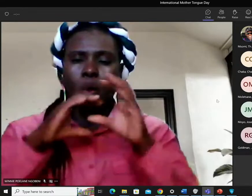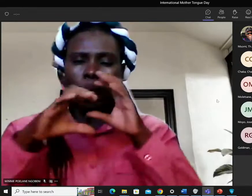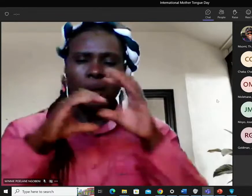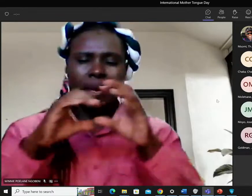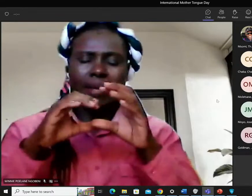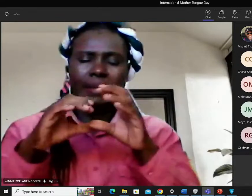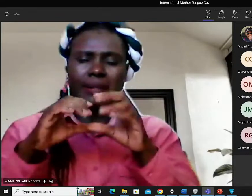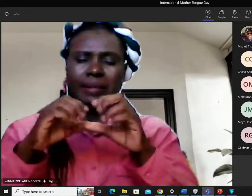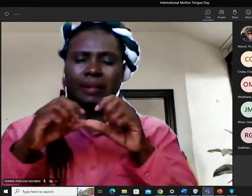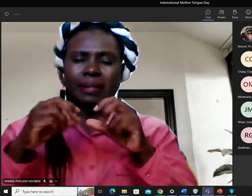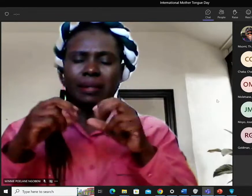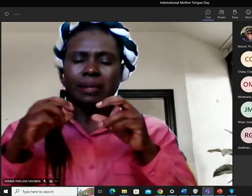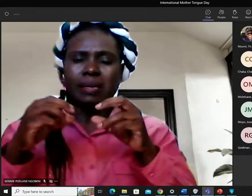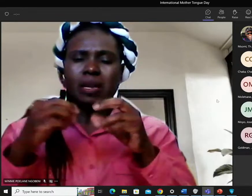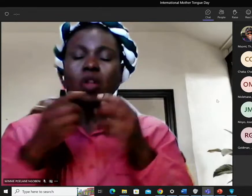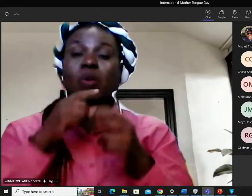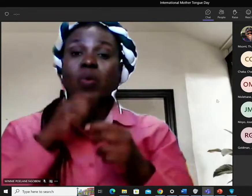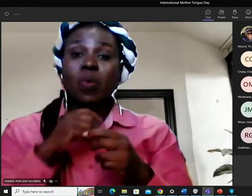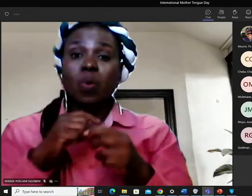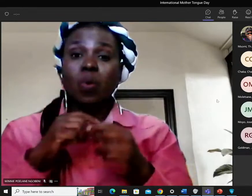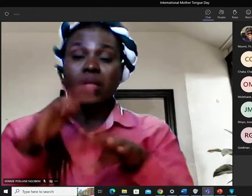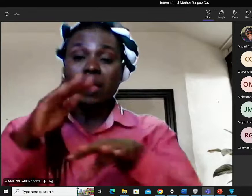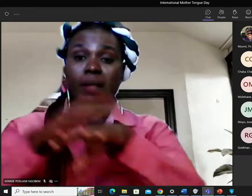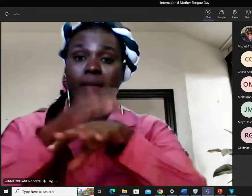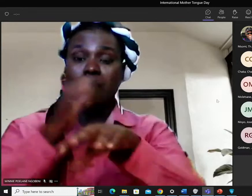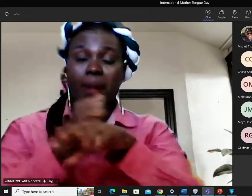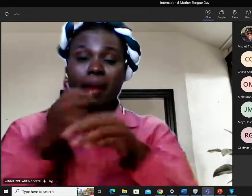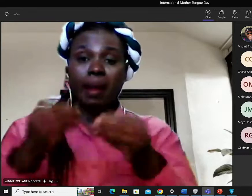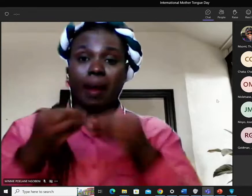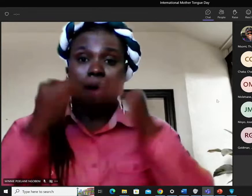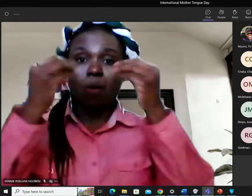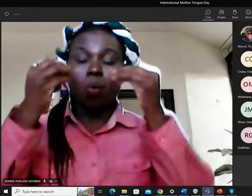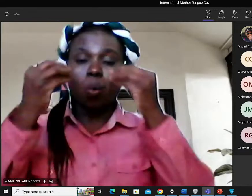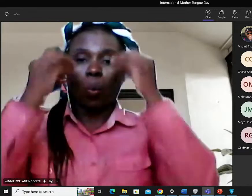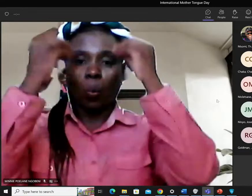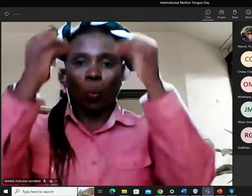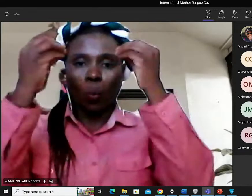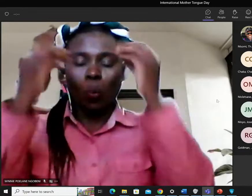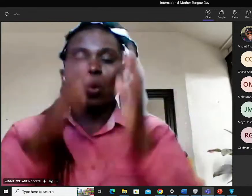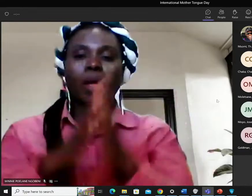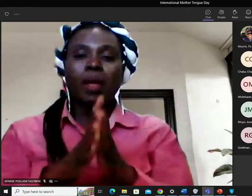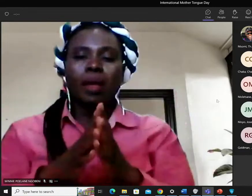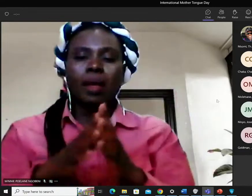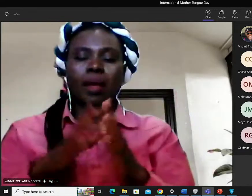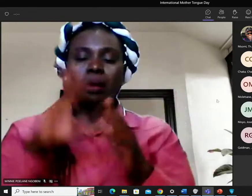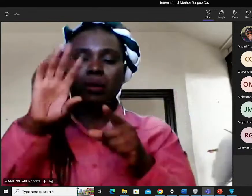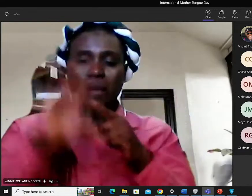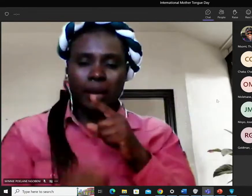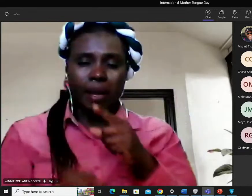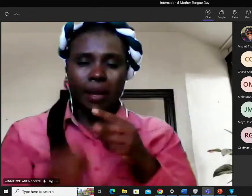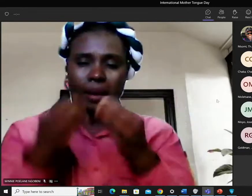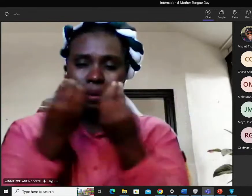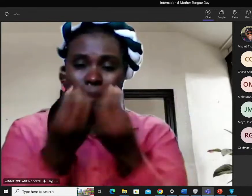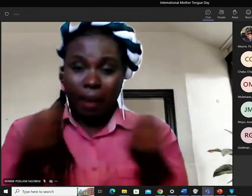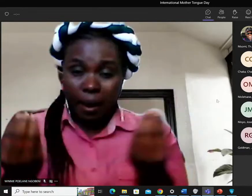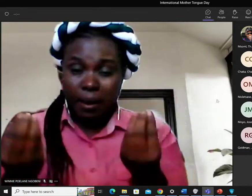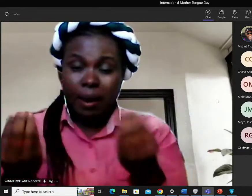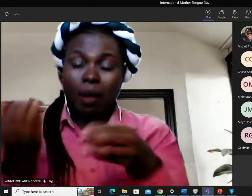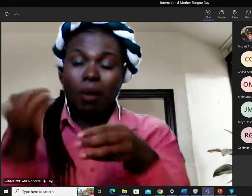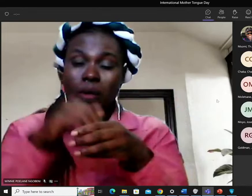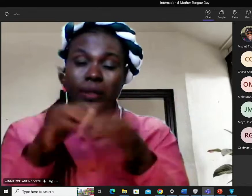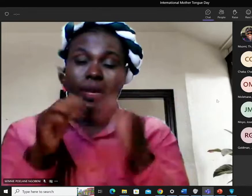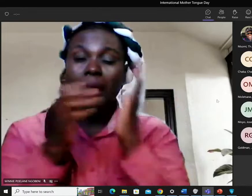be used both in primary and secondary level for the purposes of getting the learner access to both content and